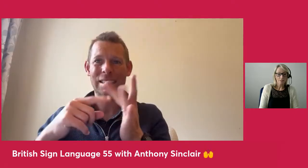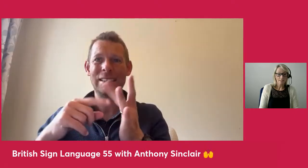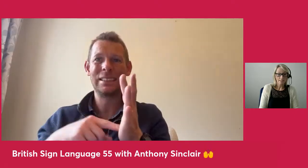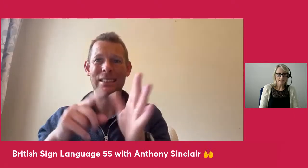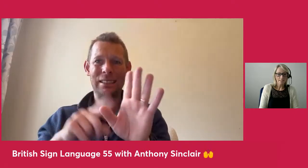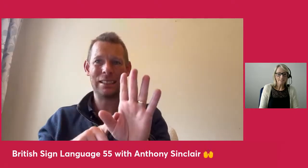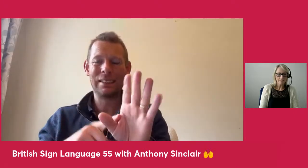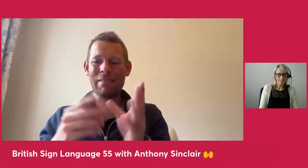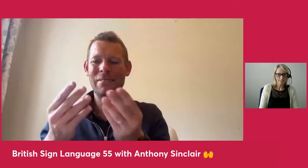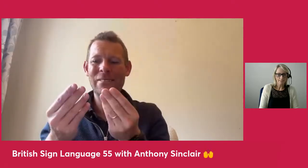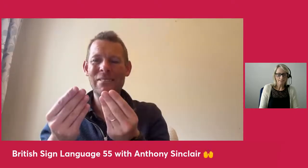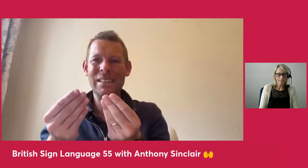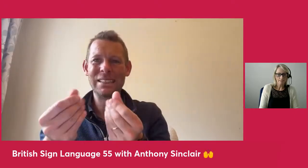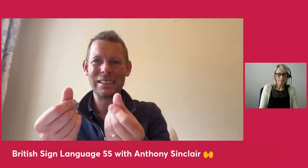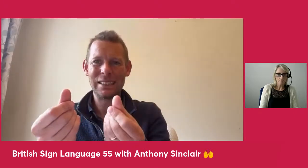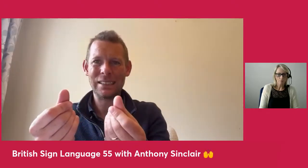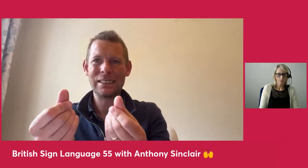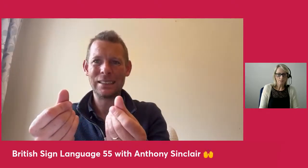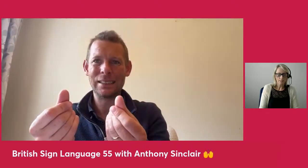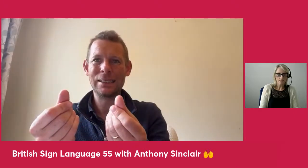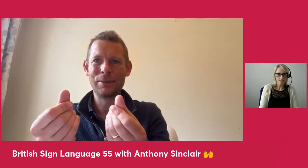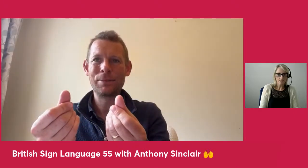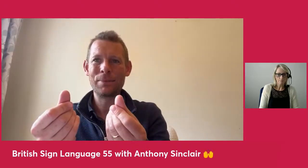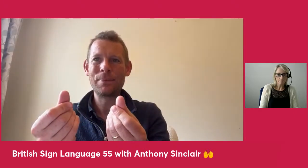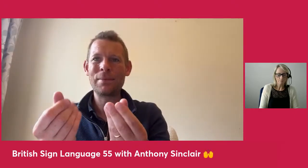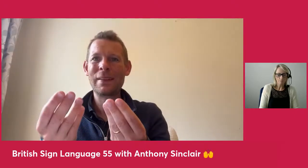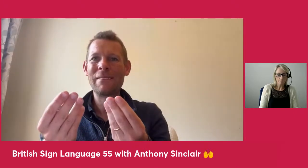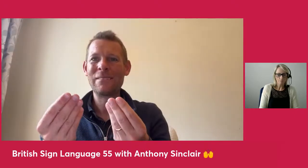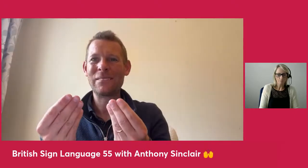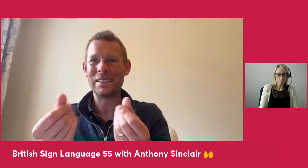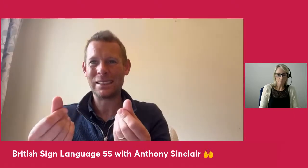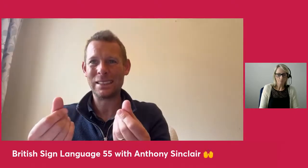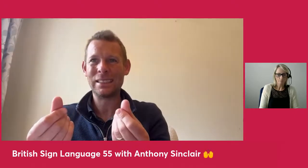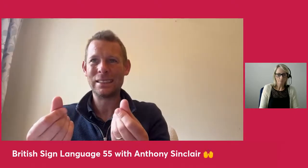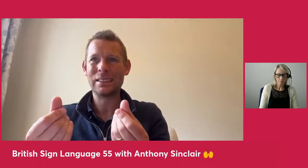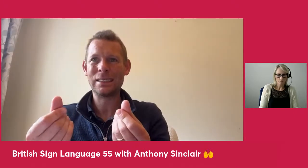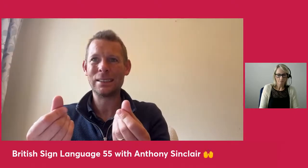And facilities or facility.